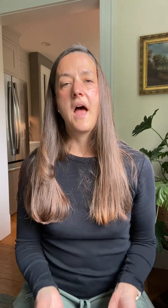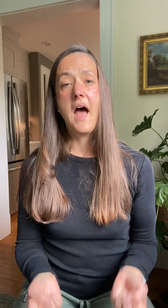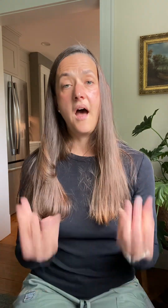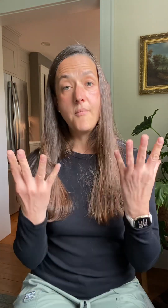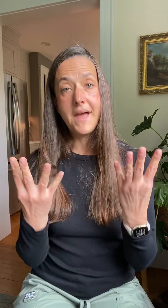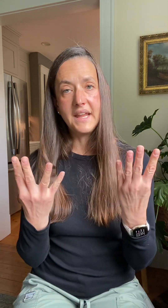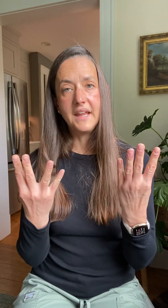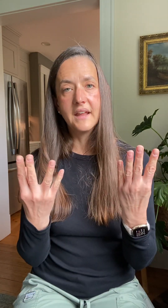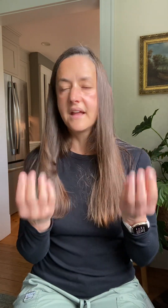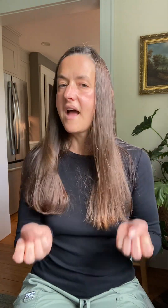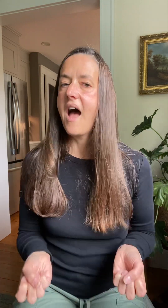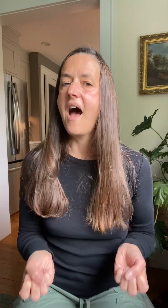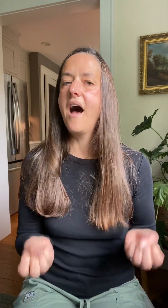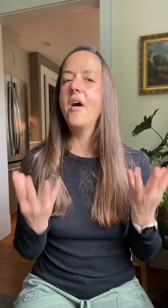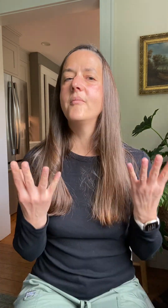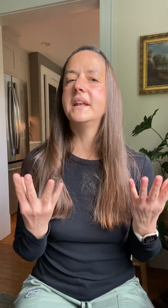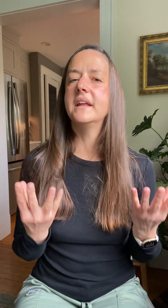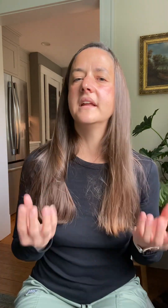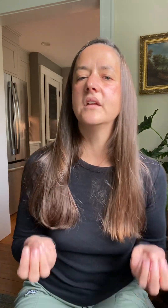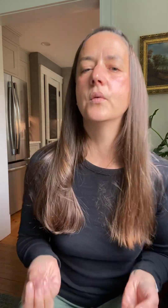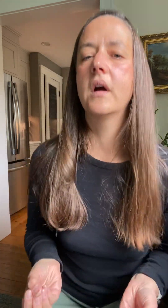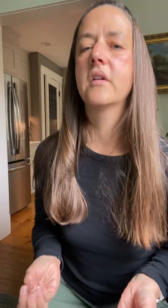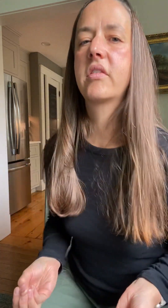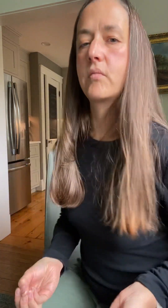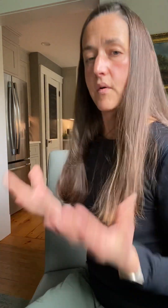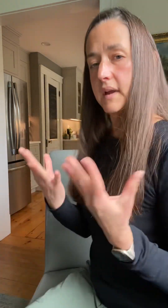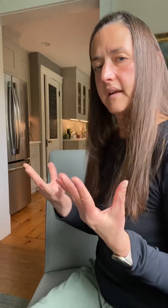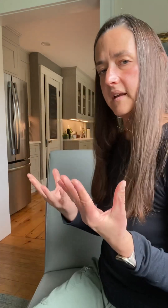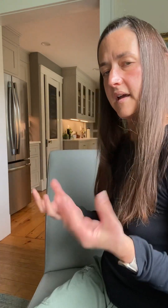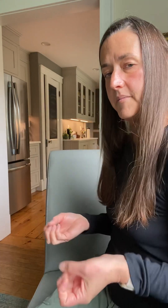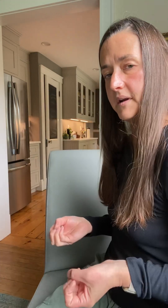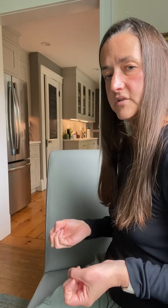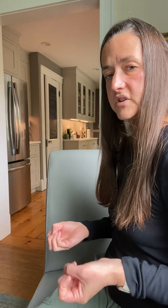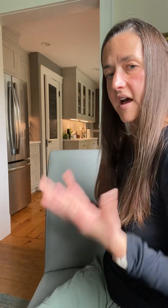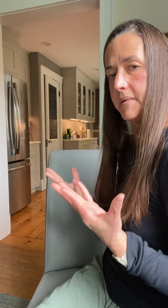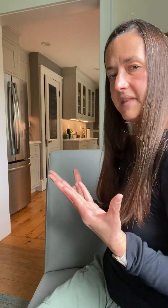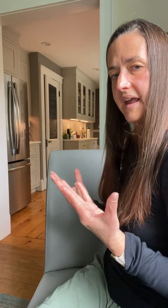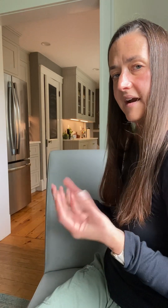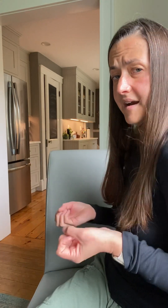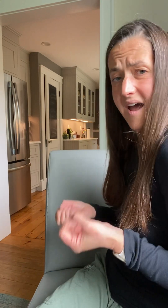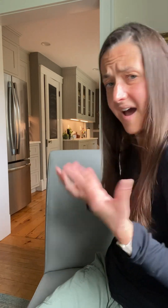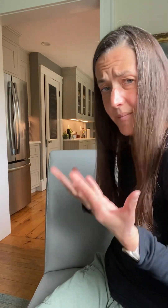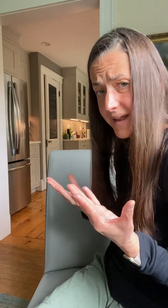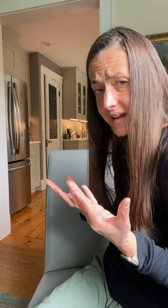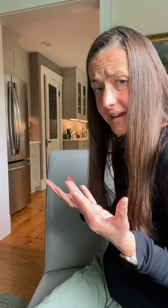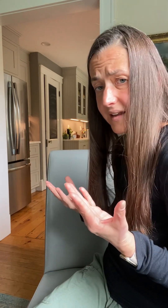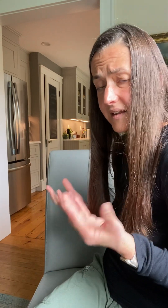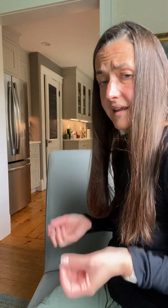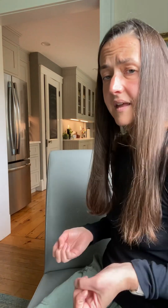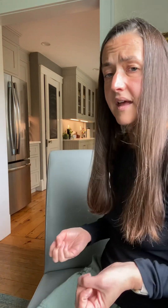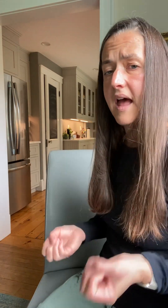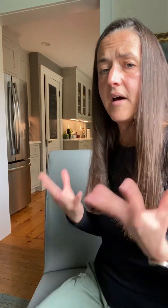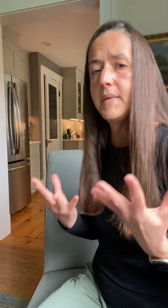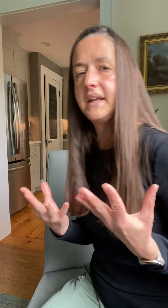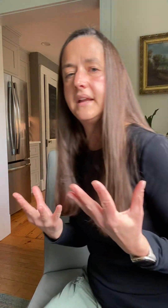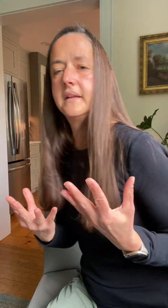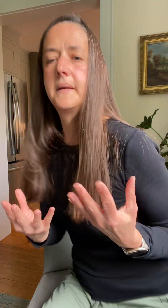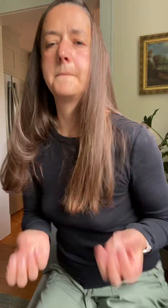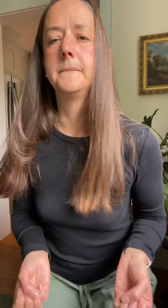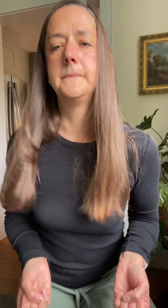How many? How many? You are throwing a bunch up in the air. How many? How many?